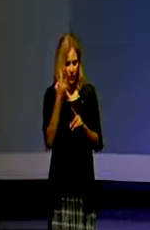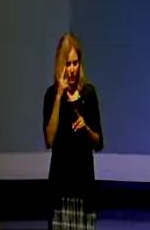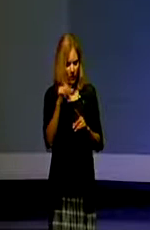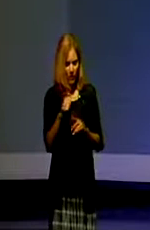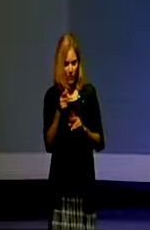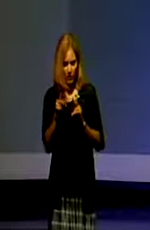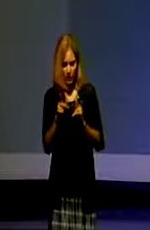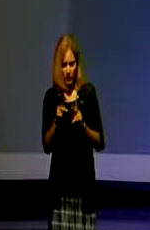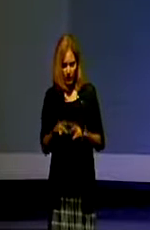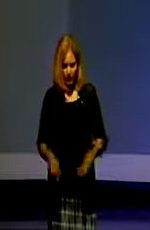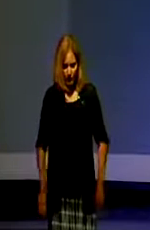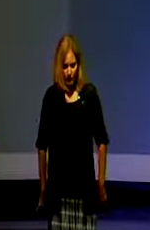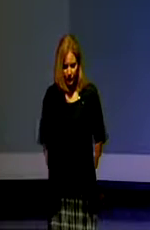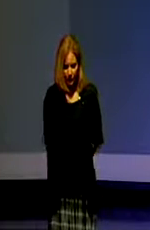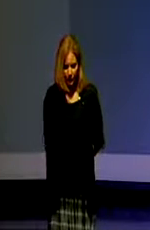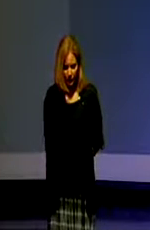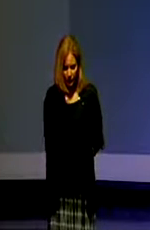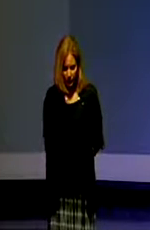couple folks around you this morning.